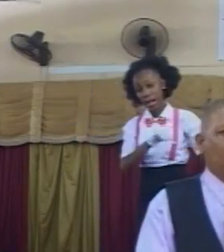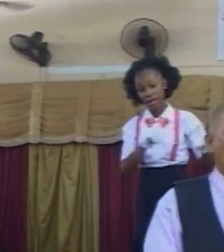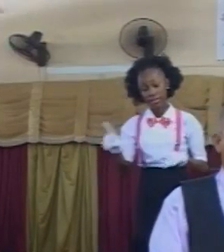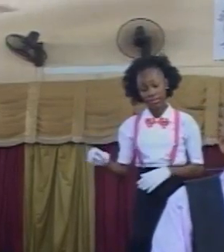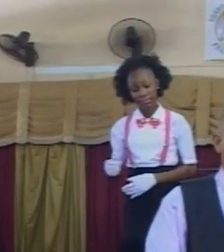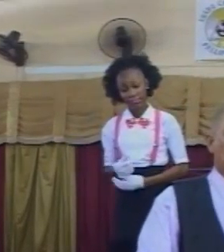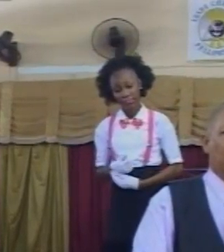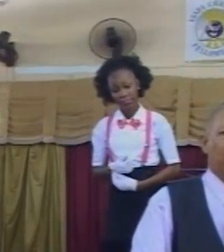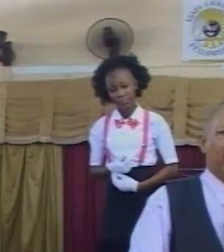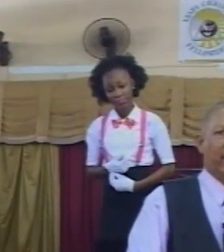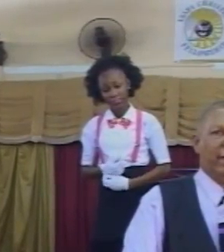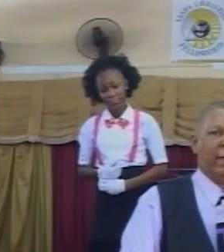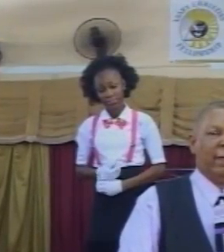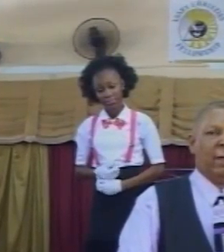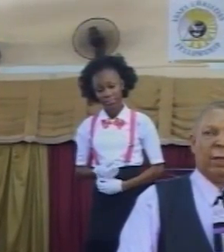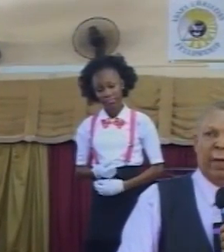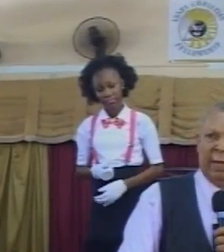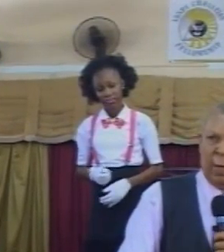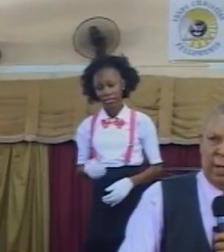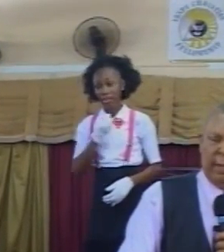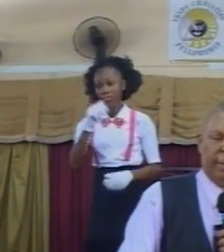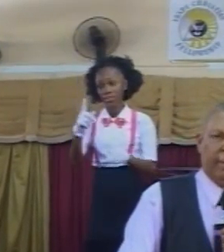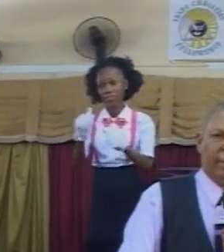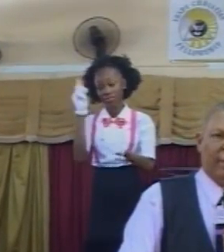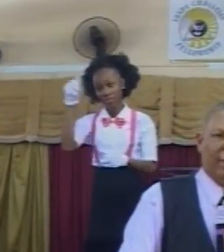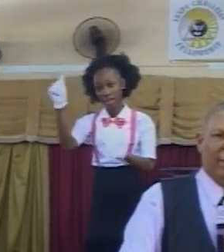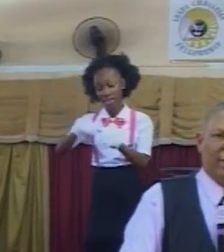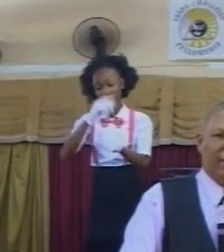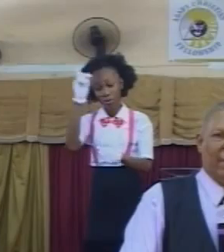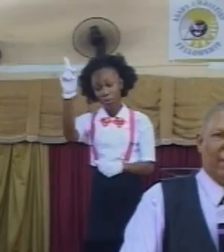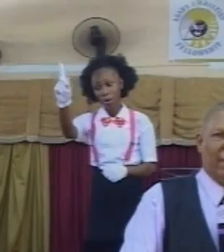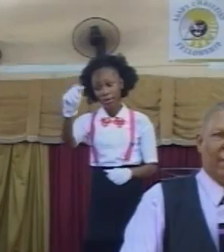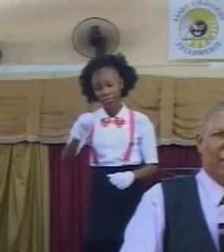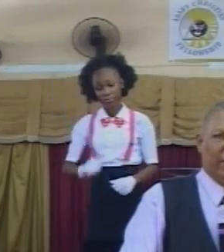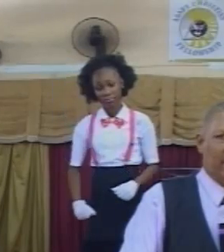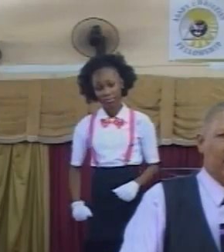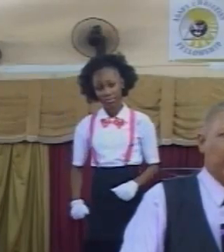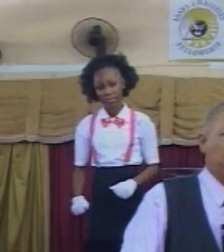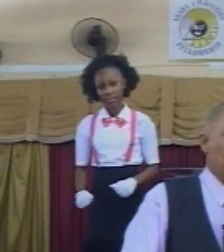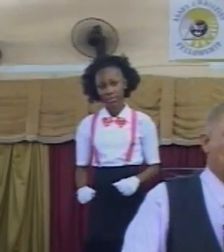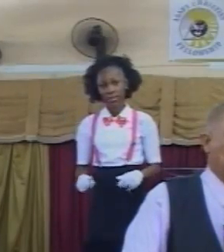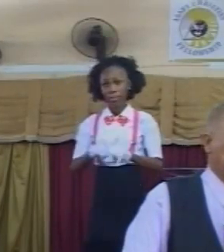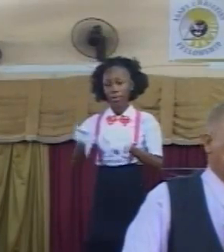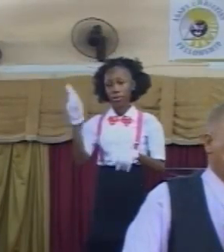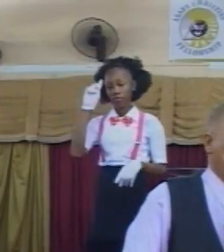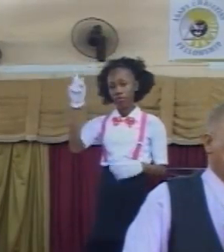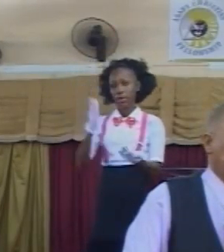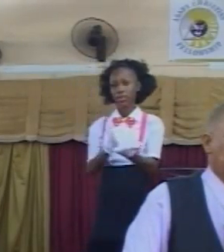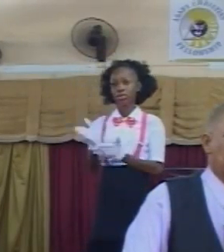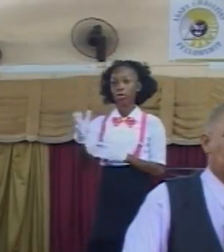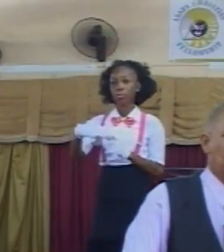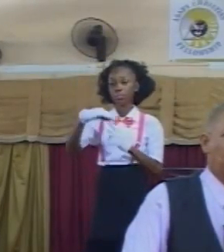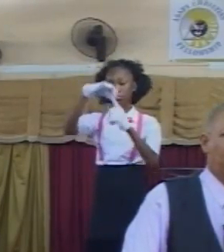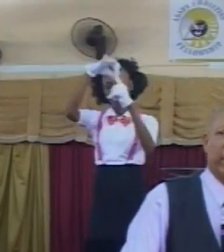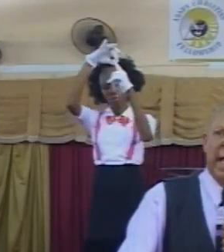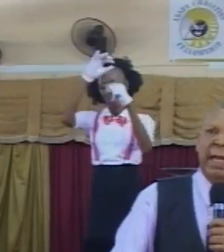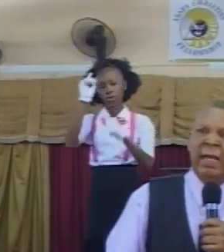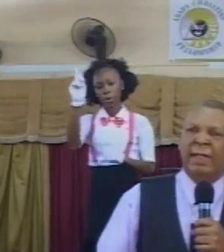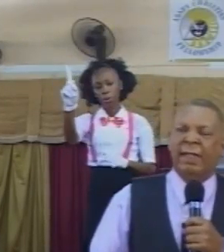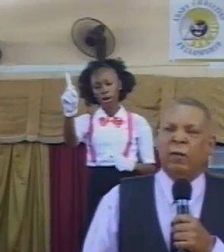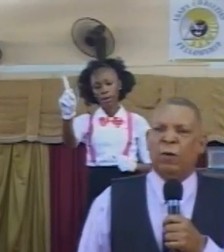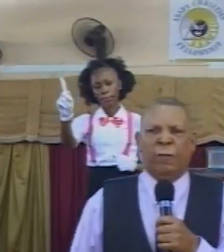He does. Not for everyone, but for some special ones. But